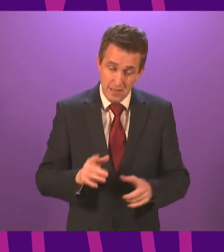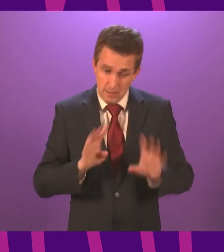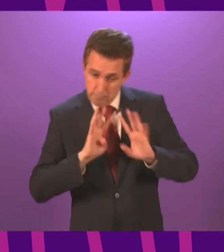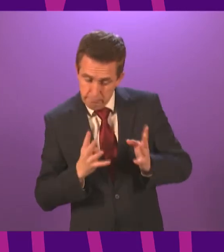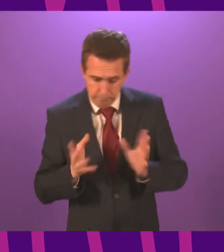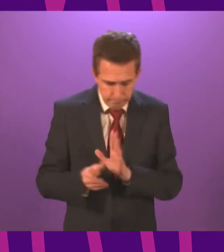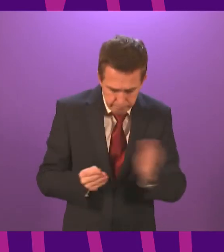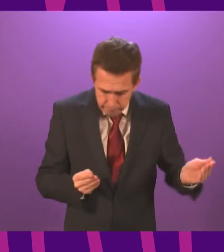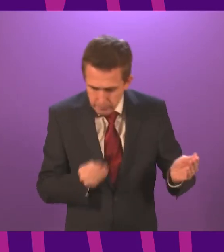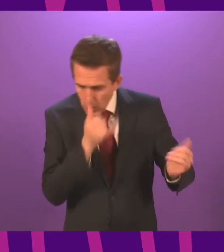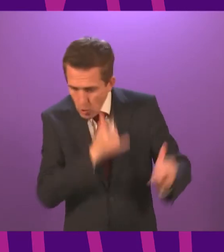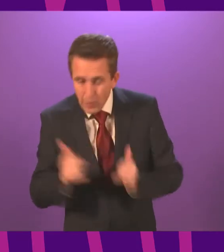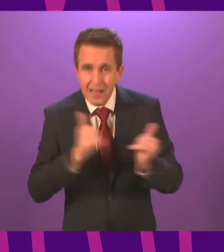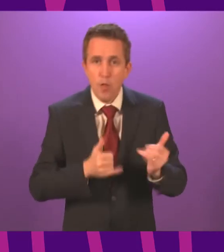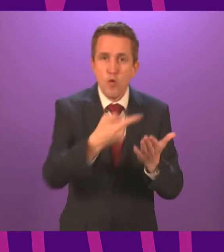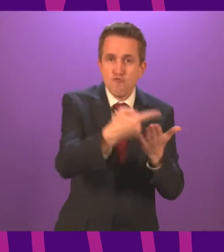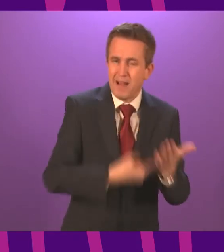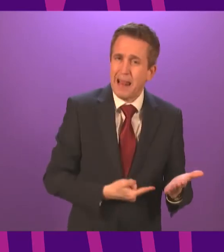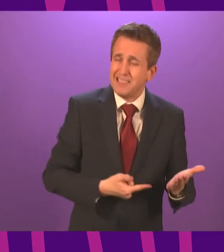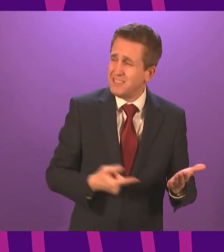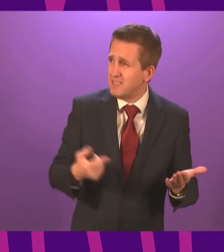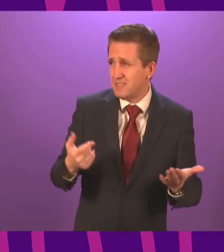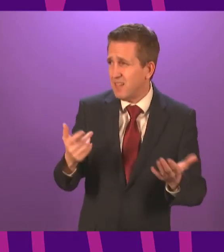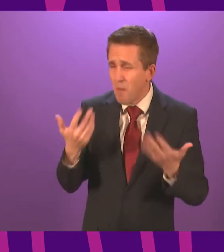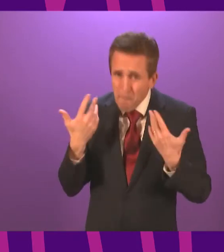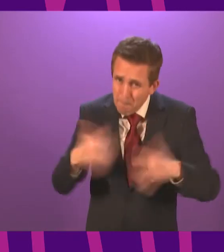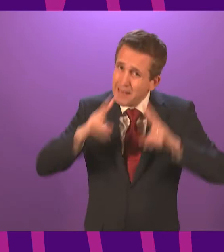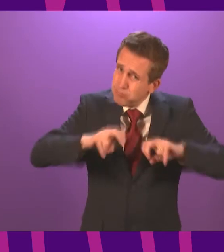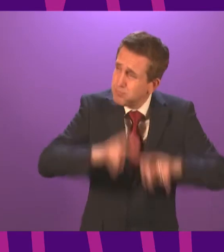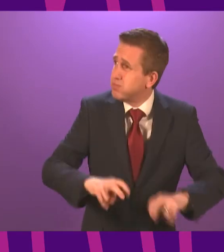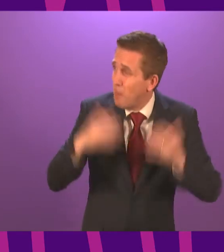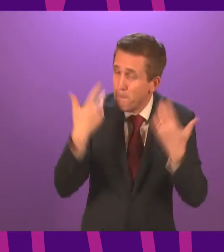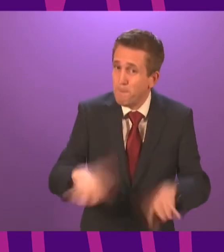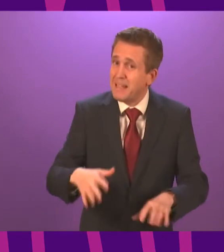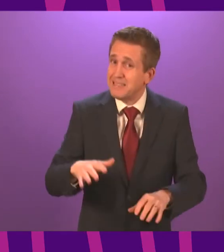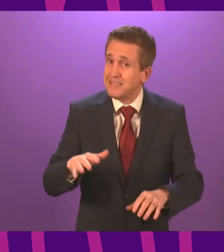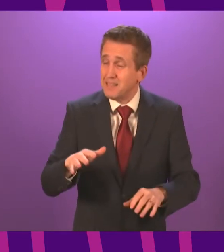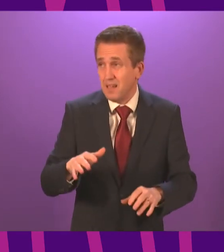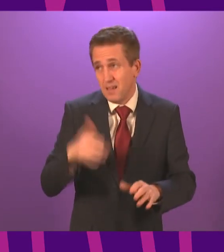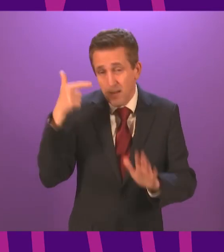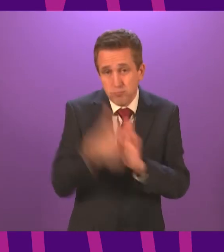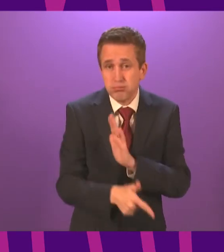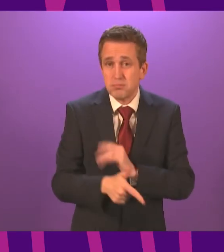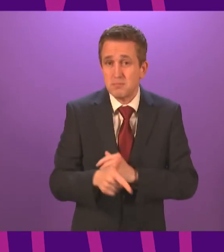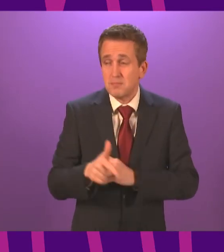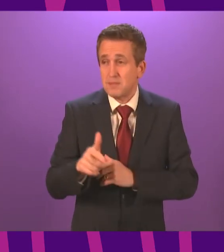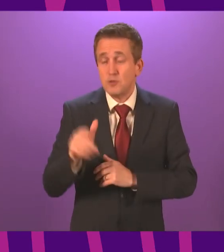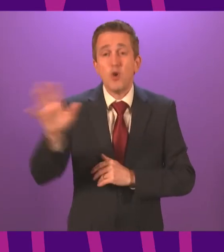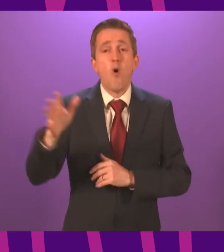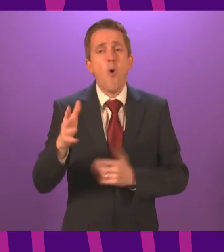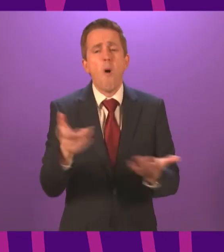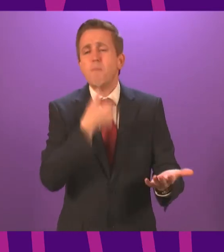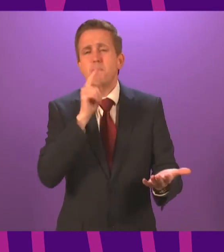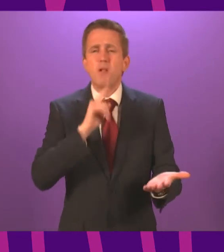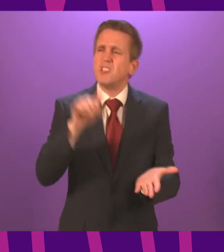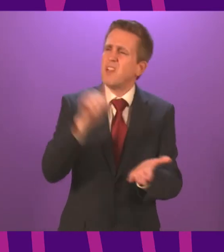of scrutiny to these regulations is just not true. There is a level of scrutiny for those who want to take